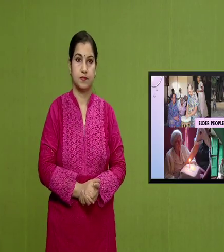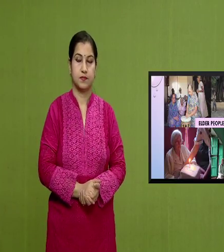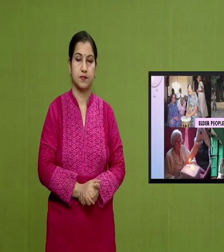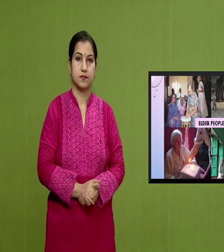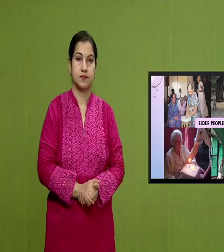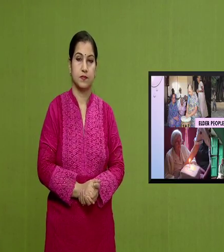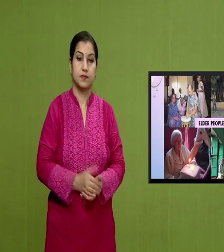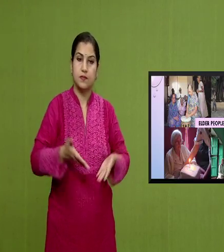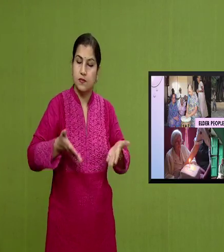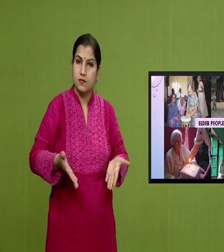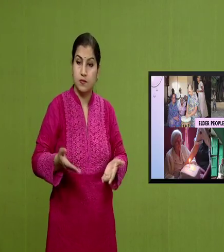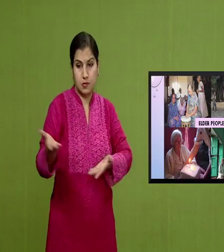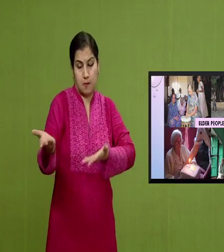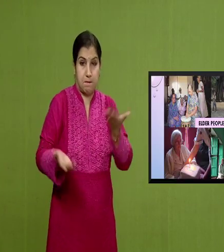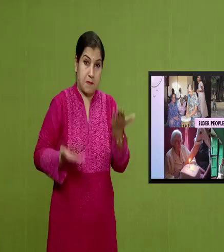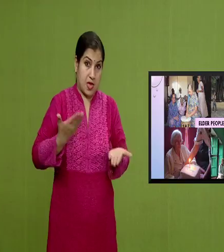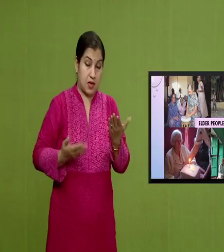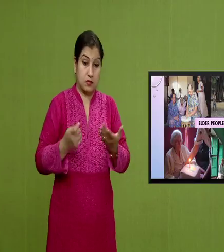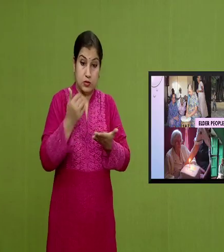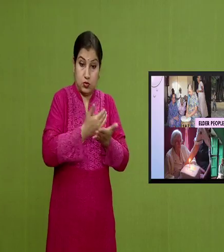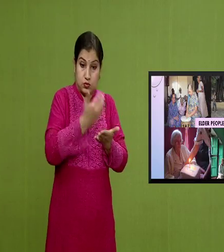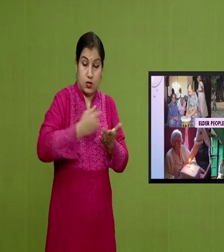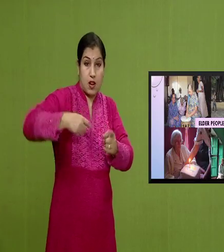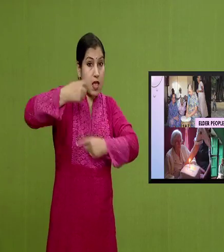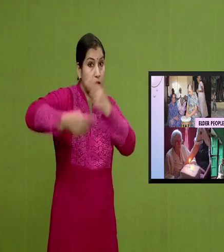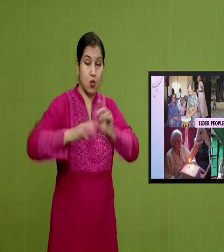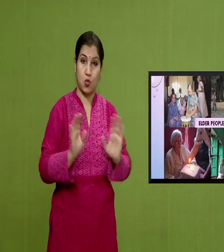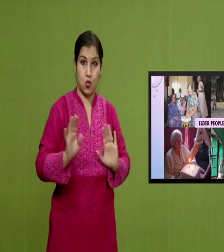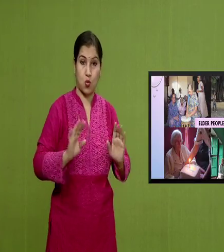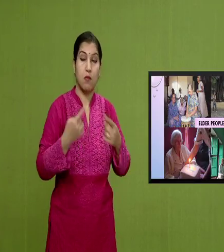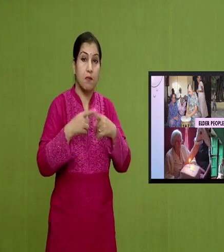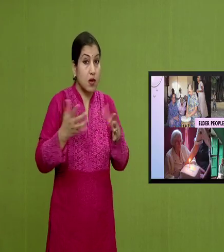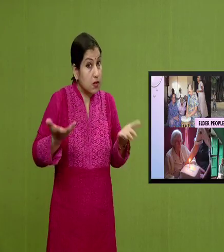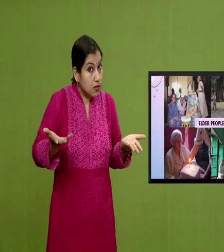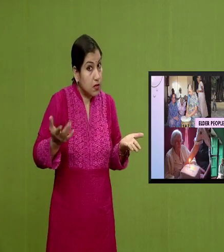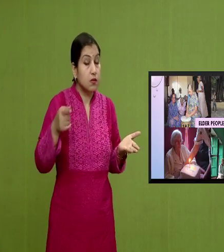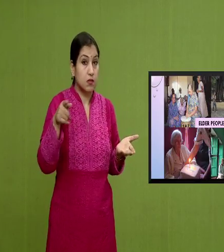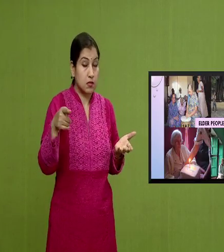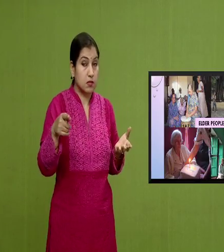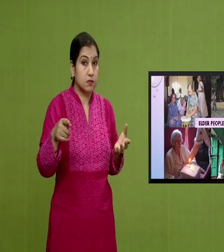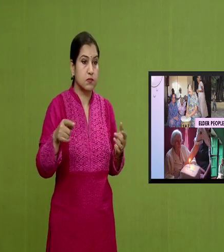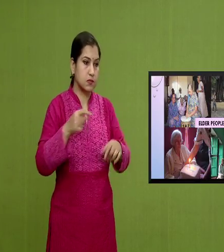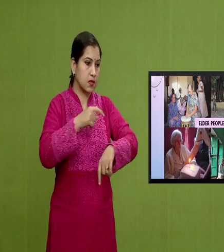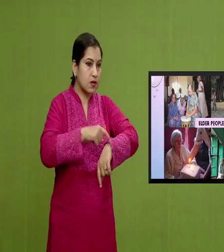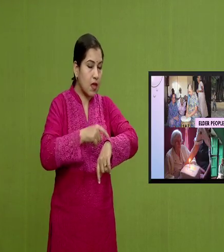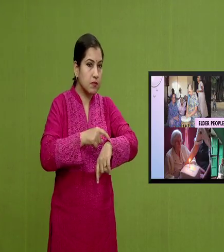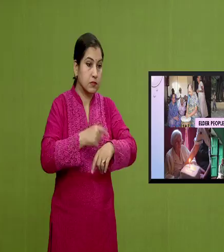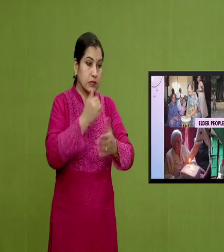Though they may not earn a regular earning, but with adequate saving